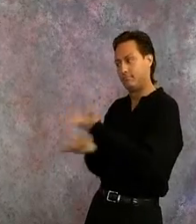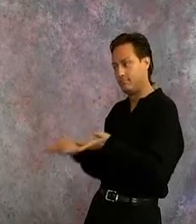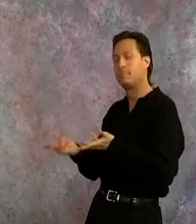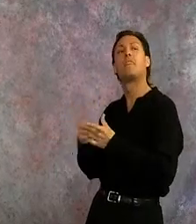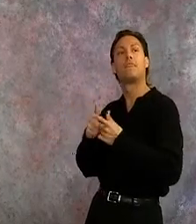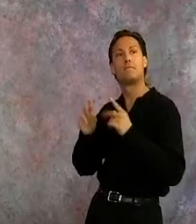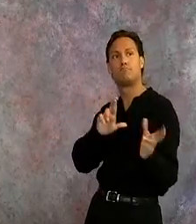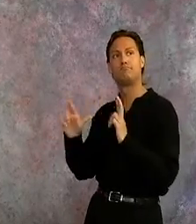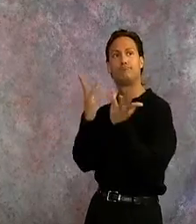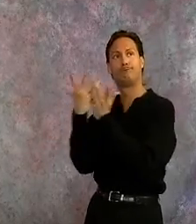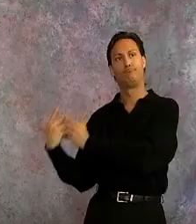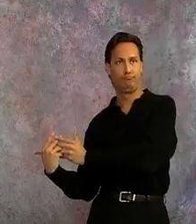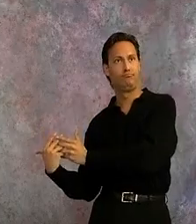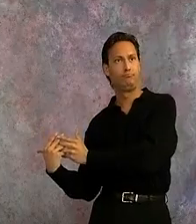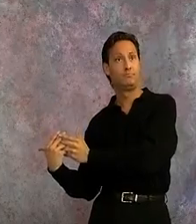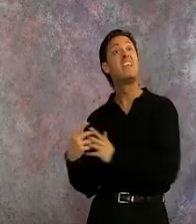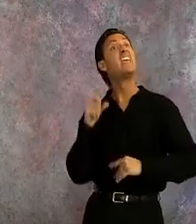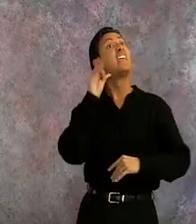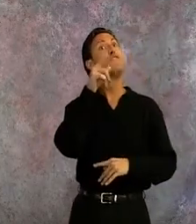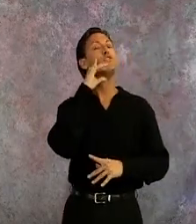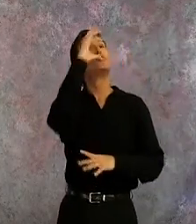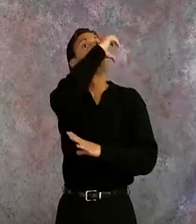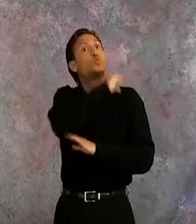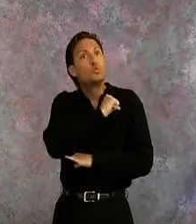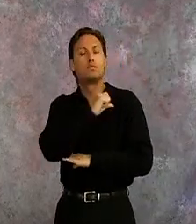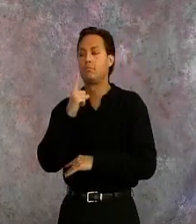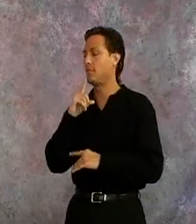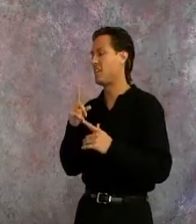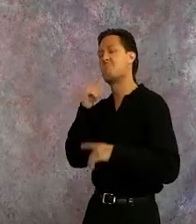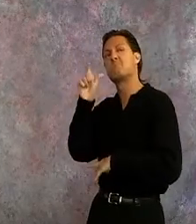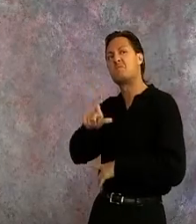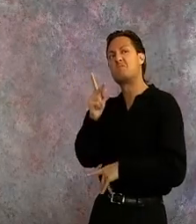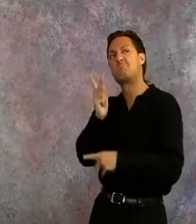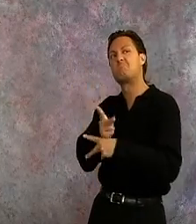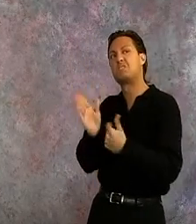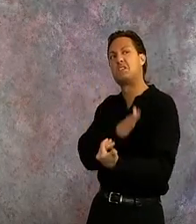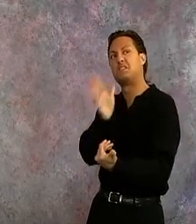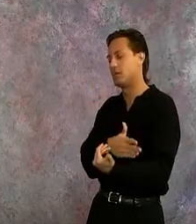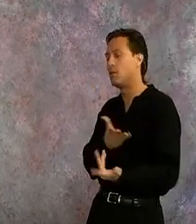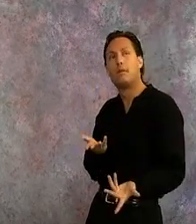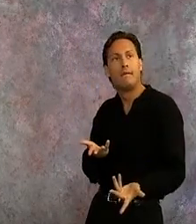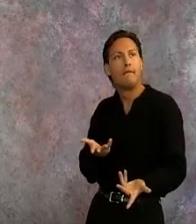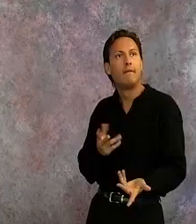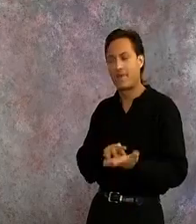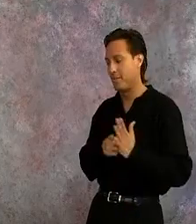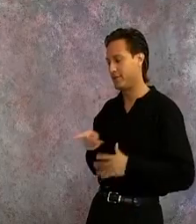mobility. By doing that, you're taking away their opportunity to demonstrate what